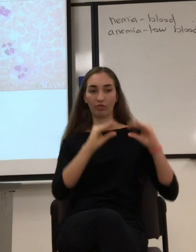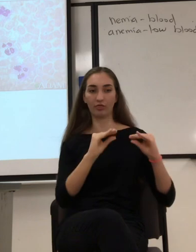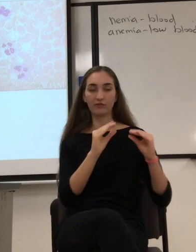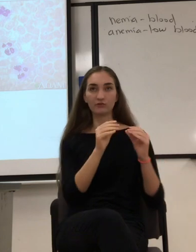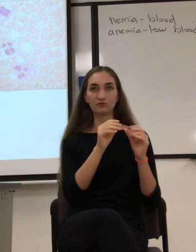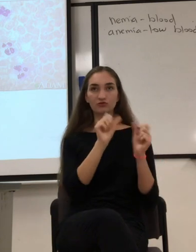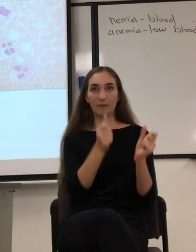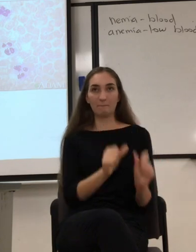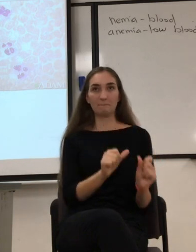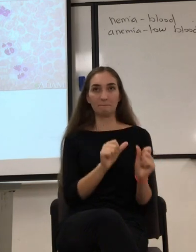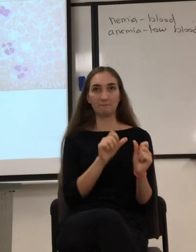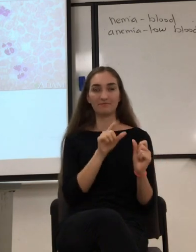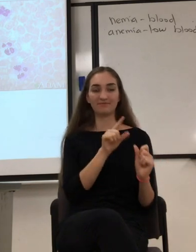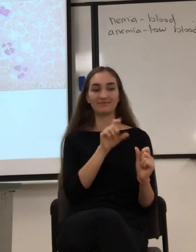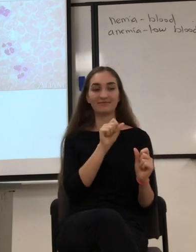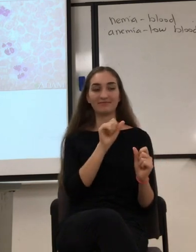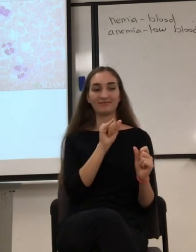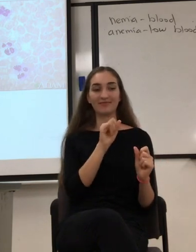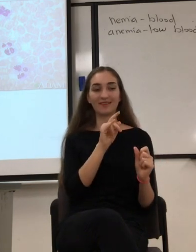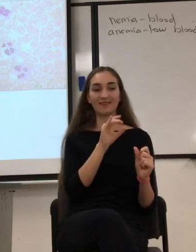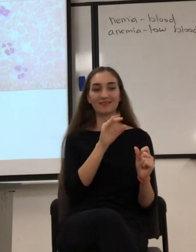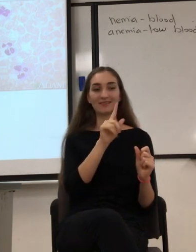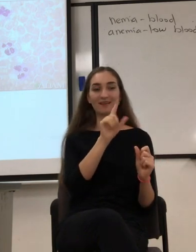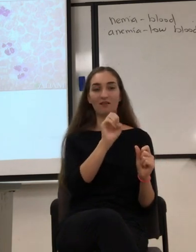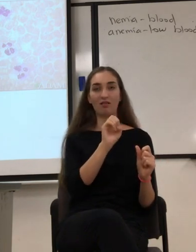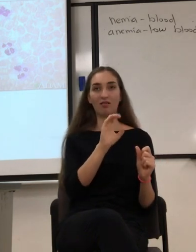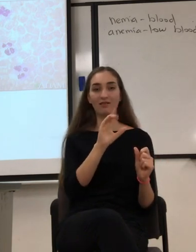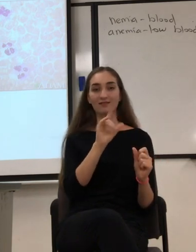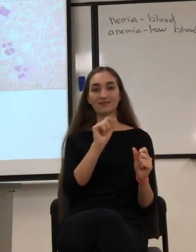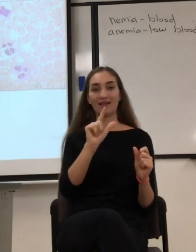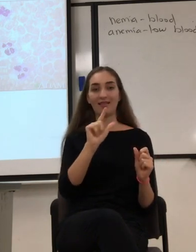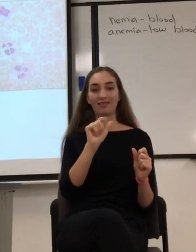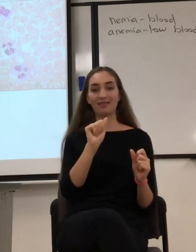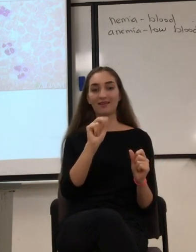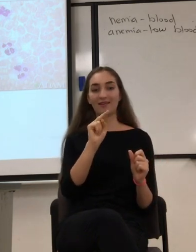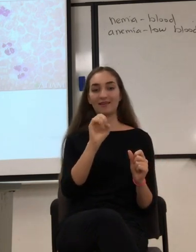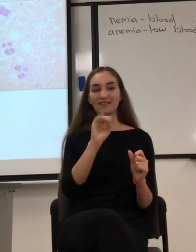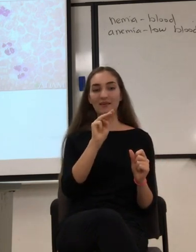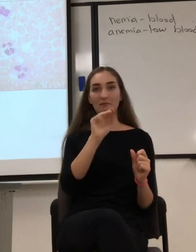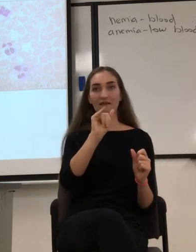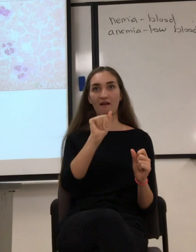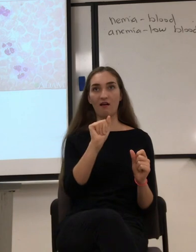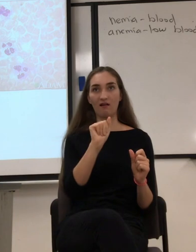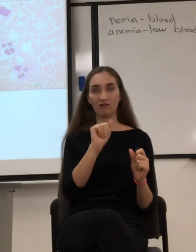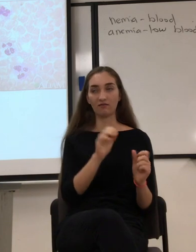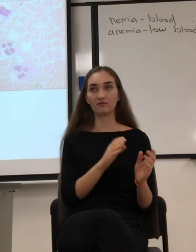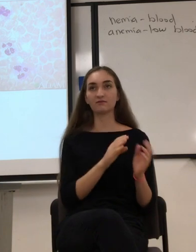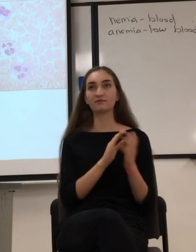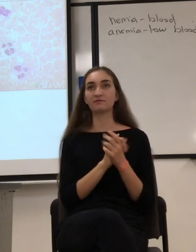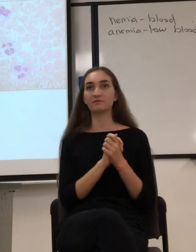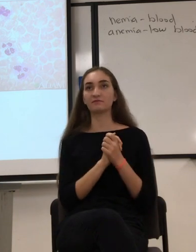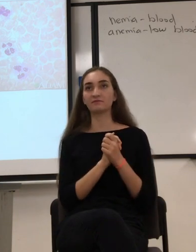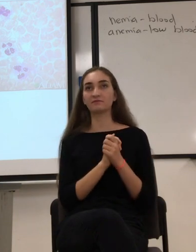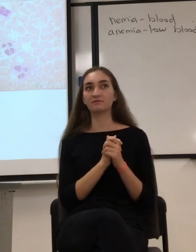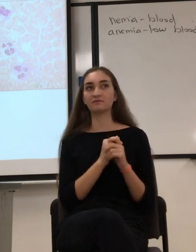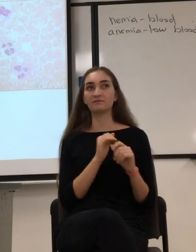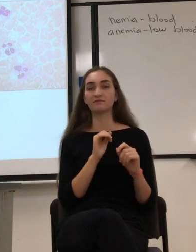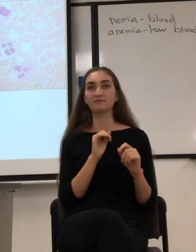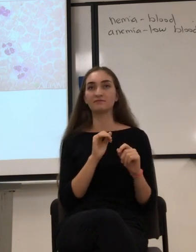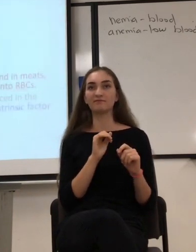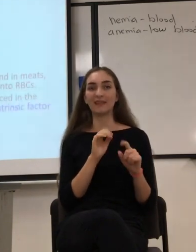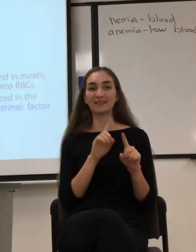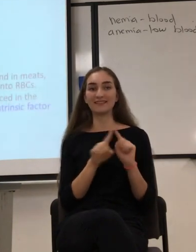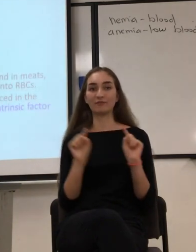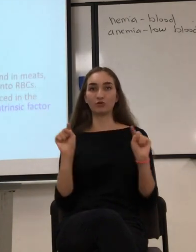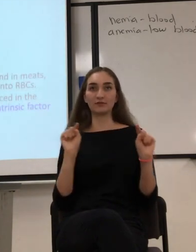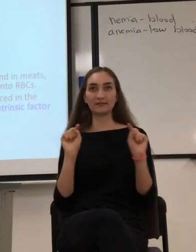I'll talk about that more later. I just wanted to show you the difference between polycythemia and anemia.